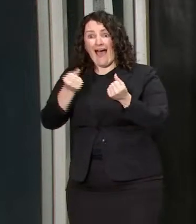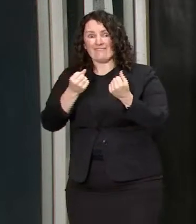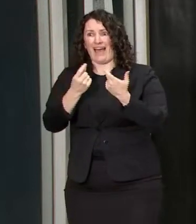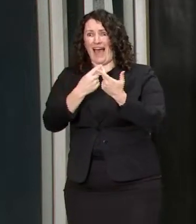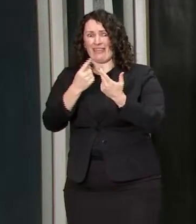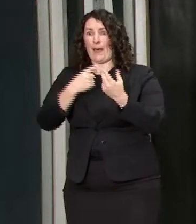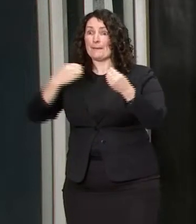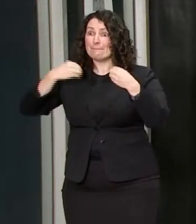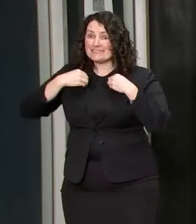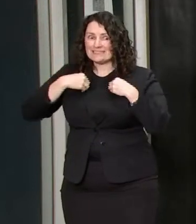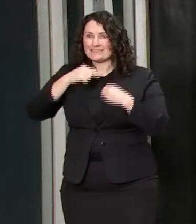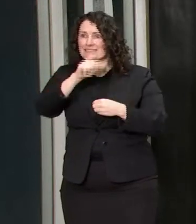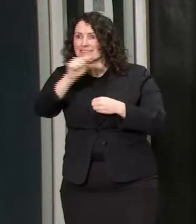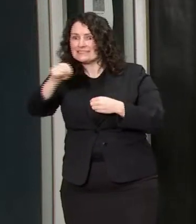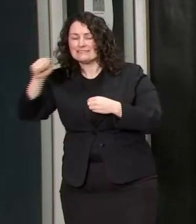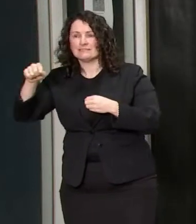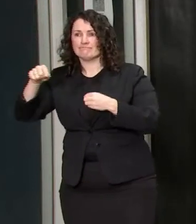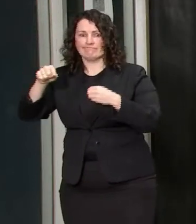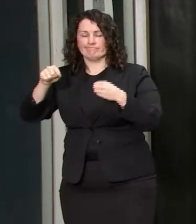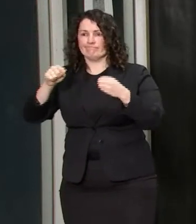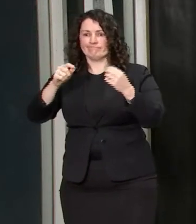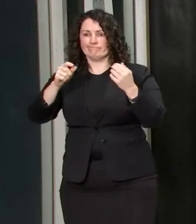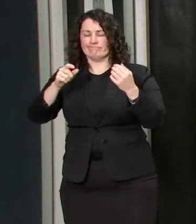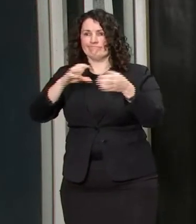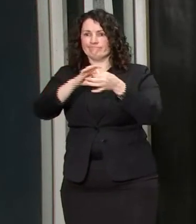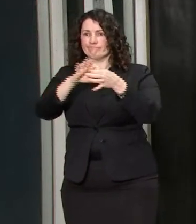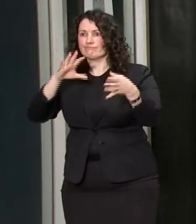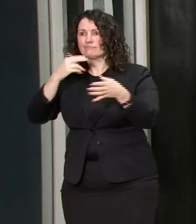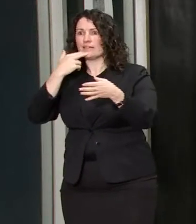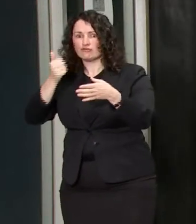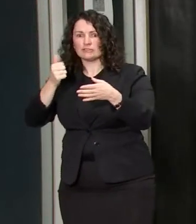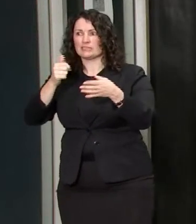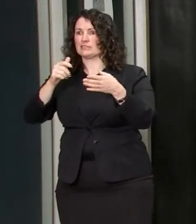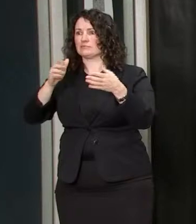working very closely with the telecommunications services and